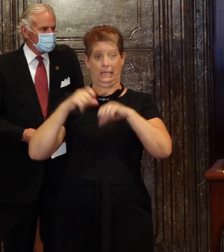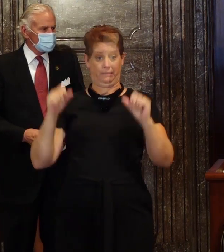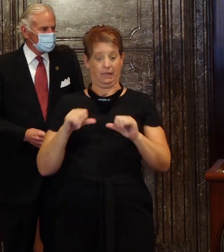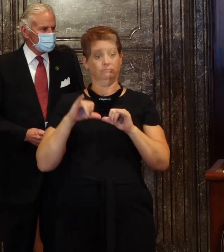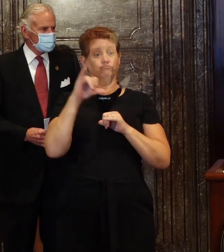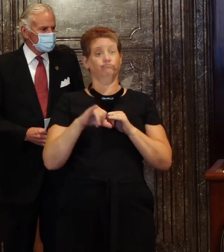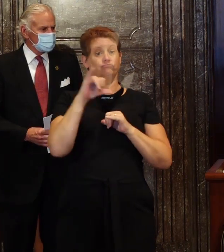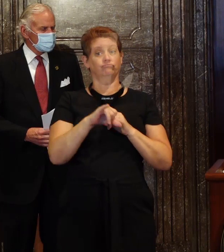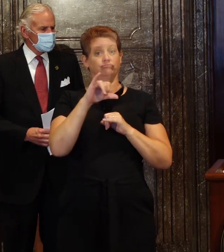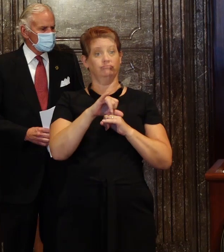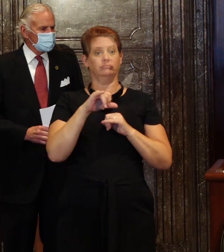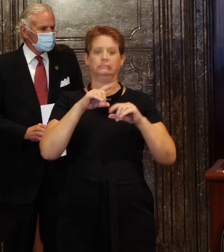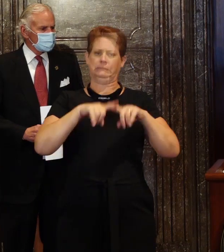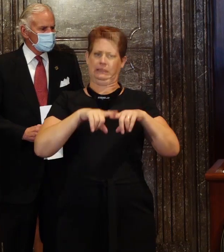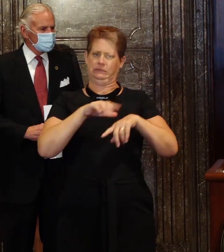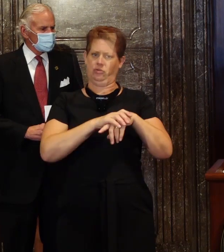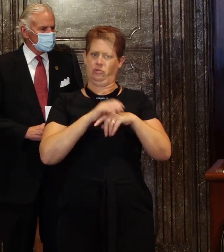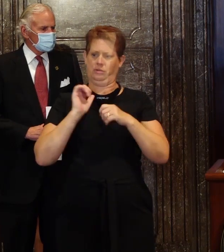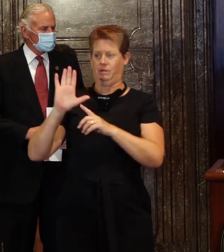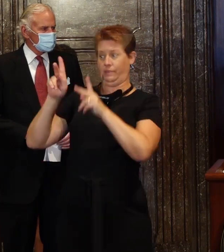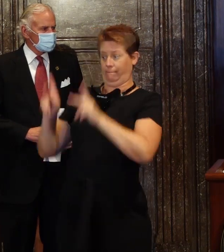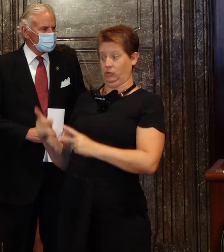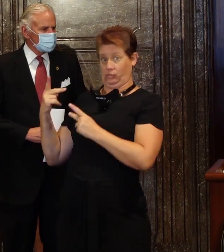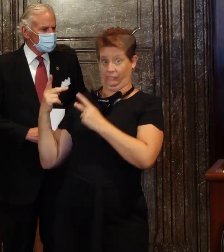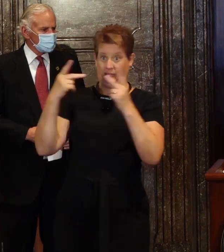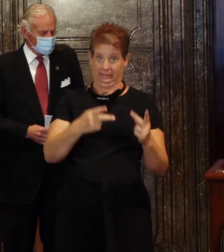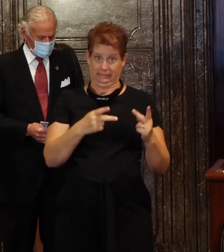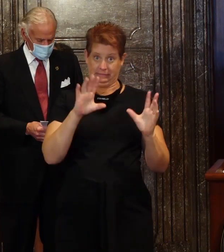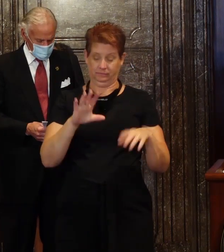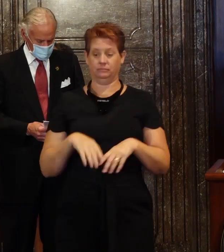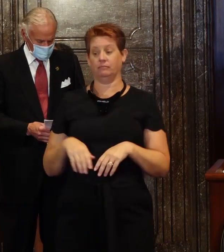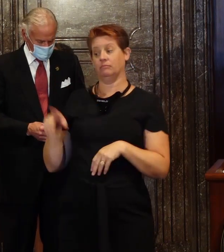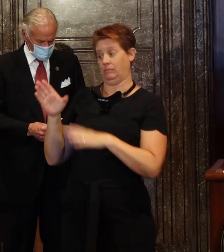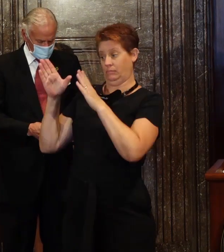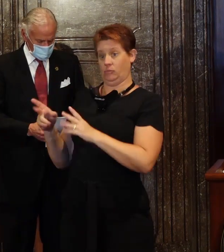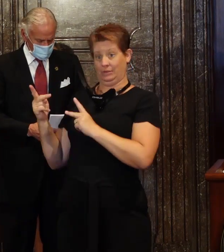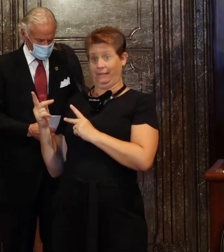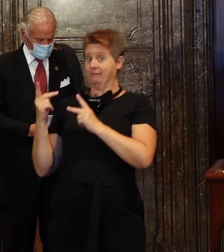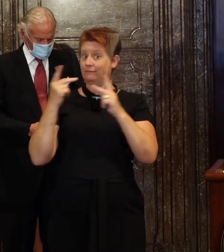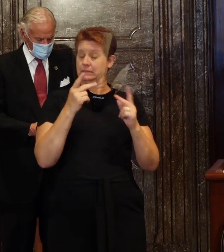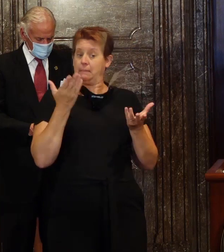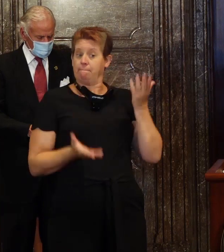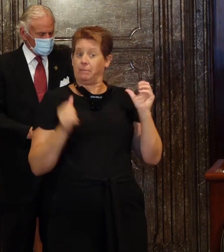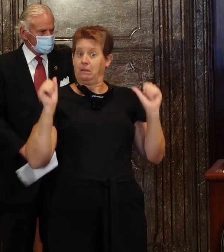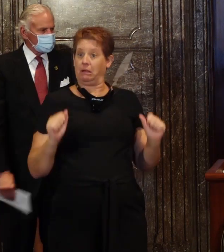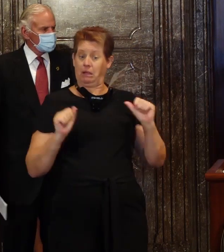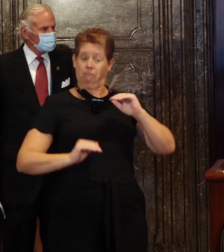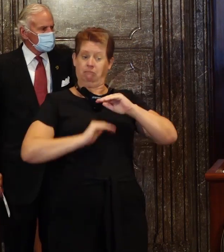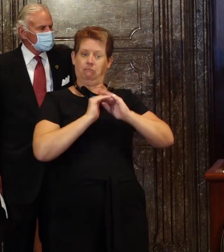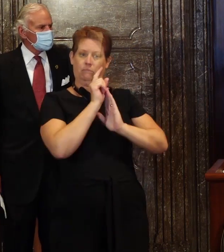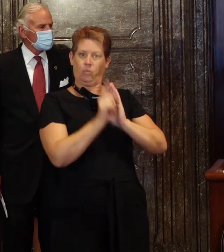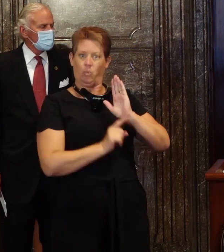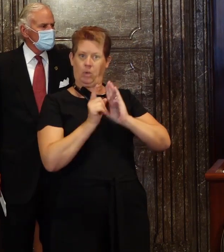testing status of the visitor. A visitor may be allowed to visit for up to 1 hour if they present a medical